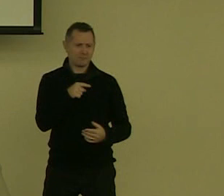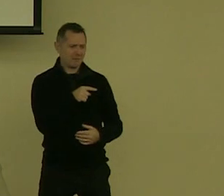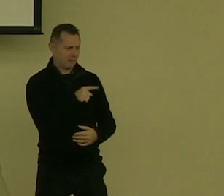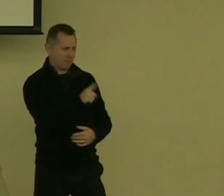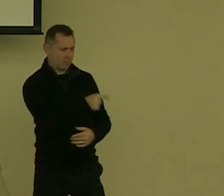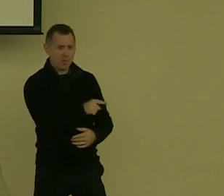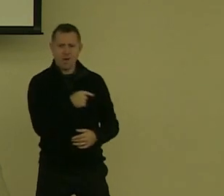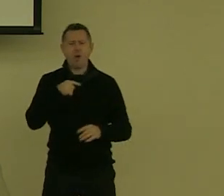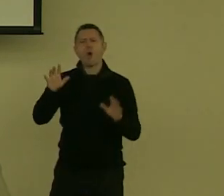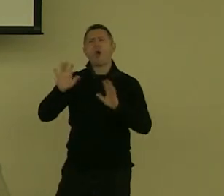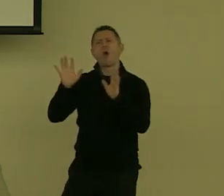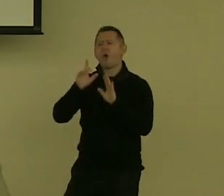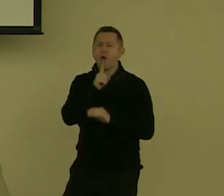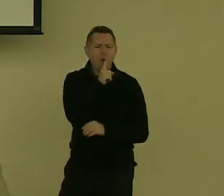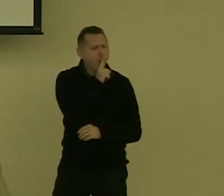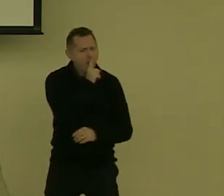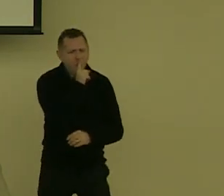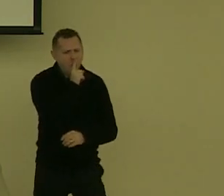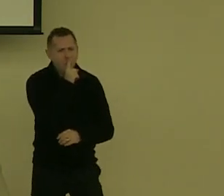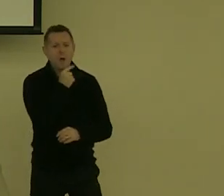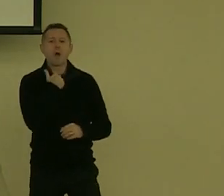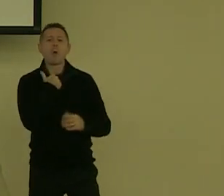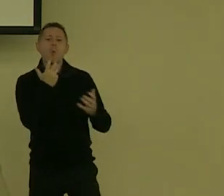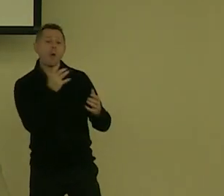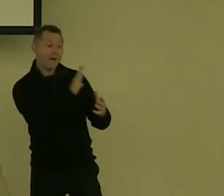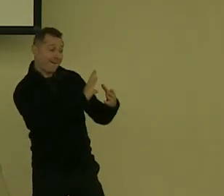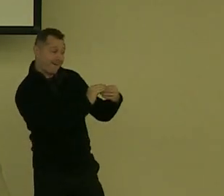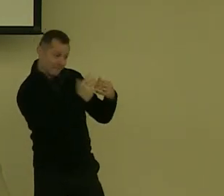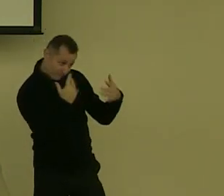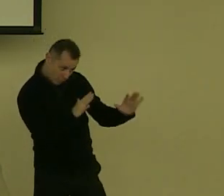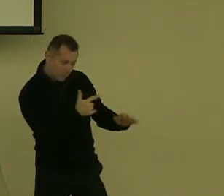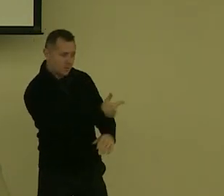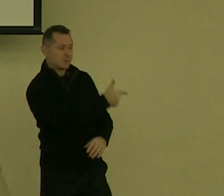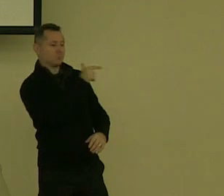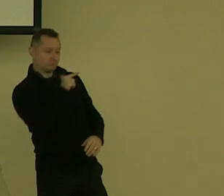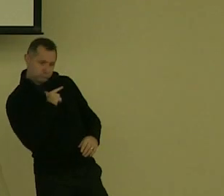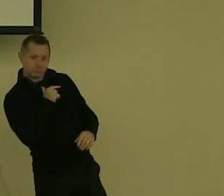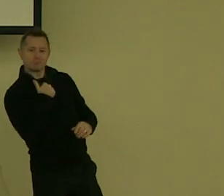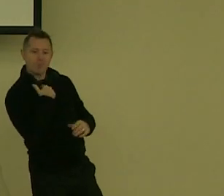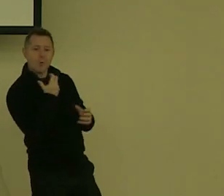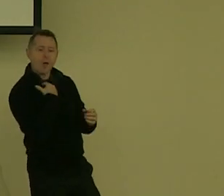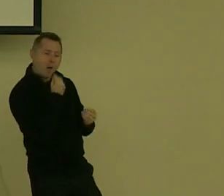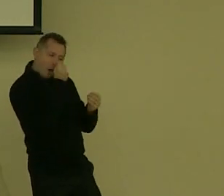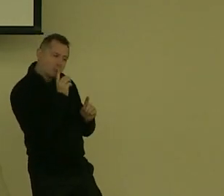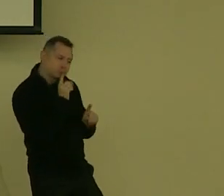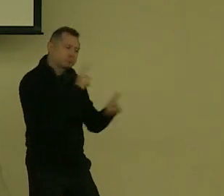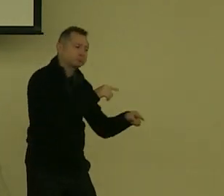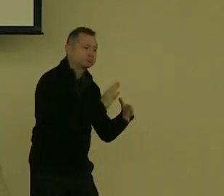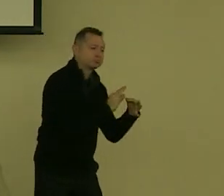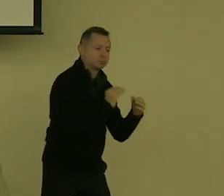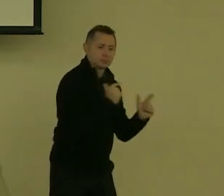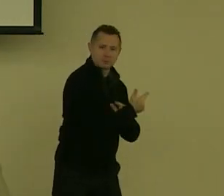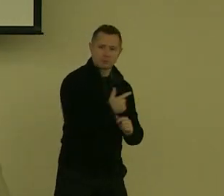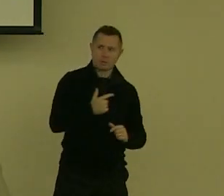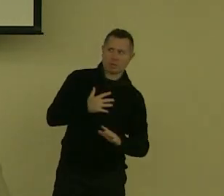I don't feel put on the spot at all. But what I was going to ask next was, what field does